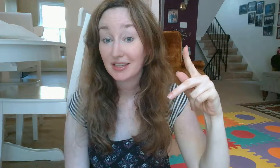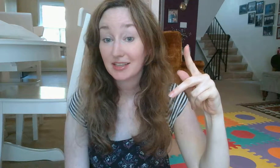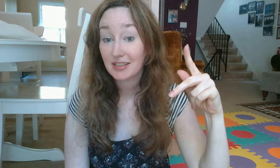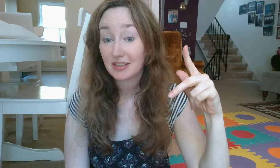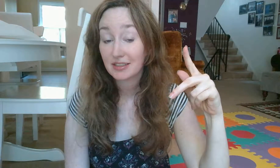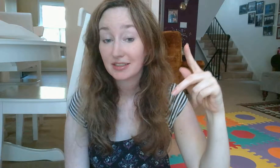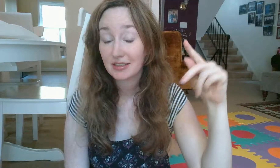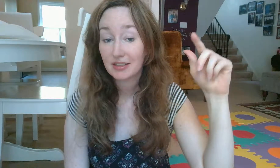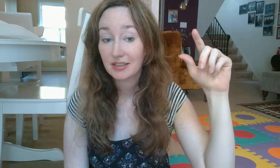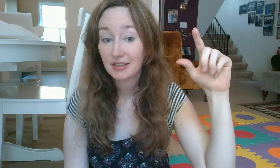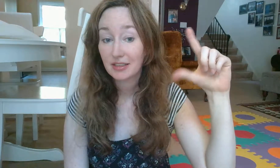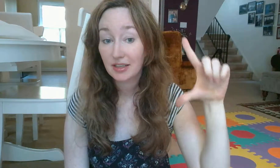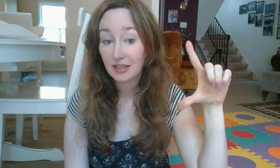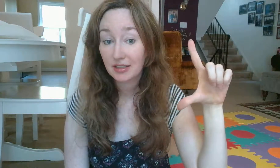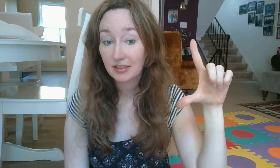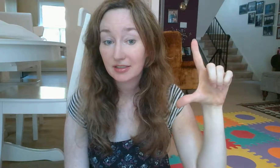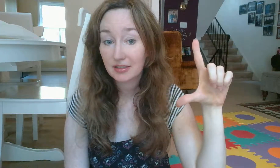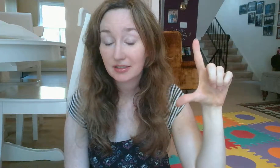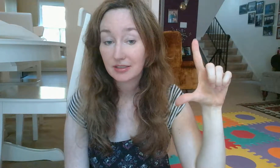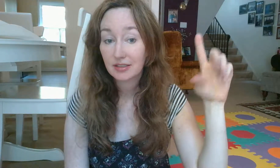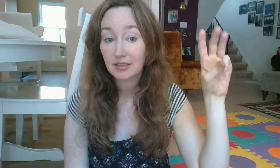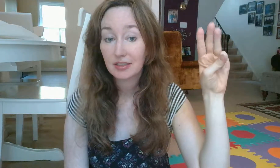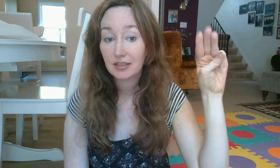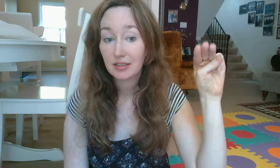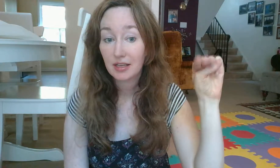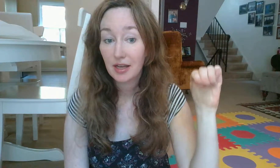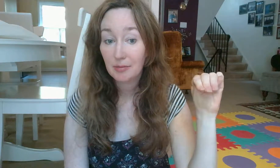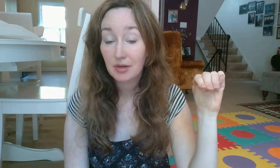K, L, M,